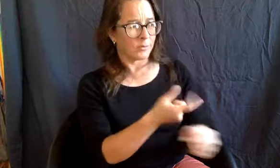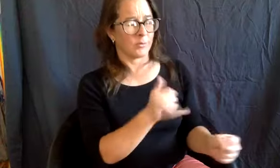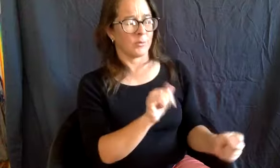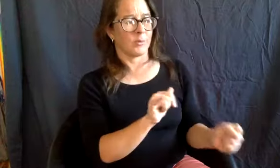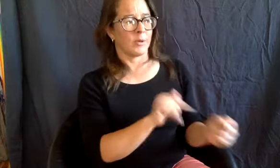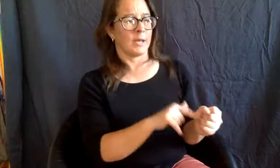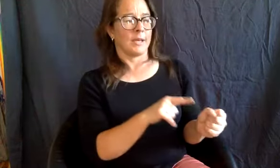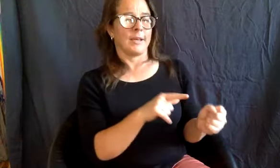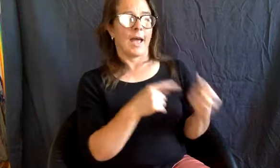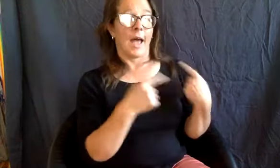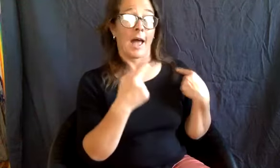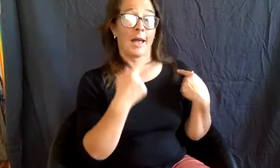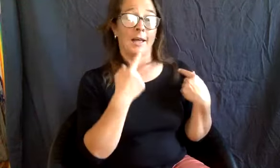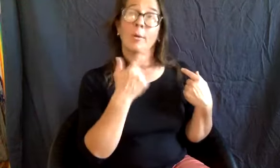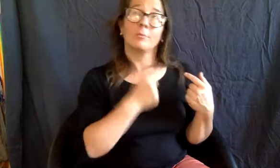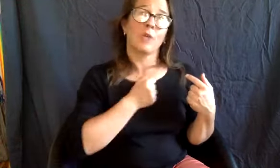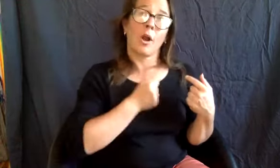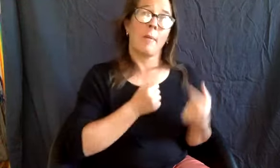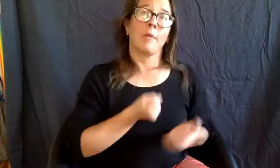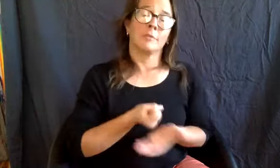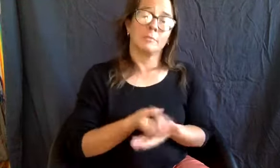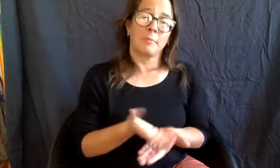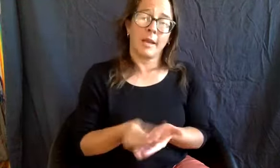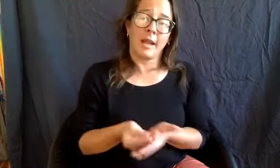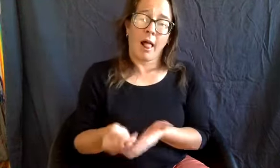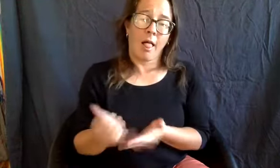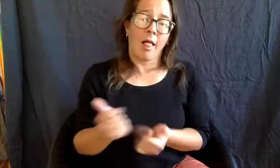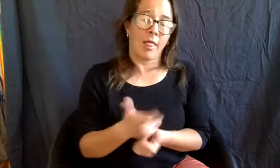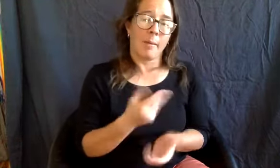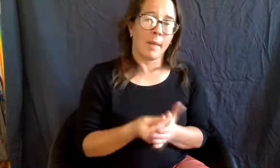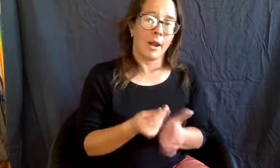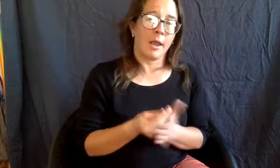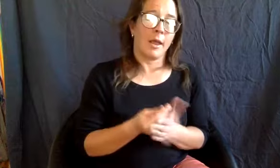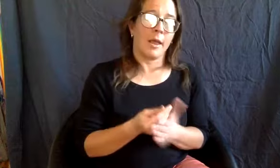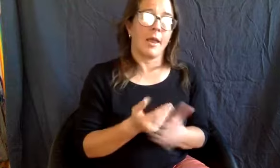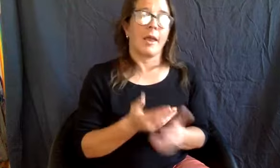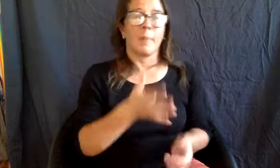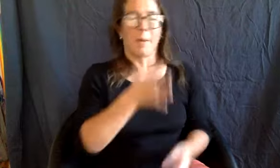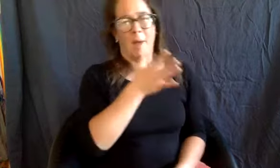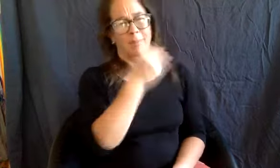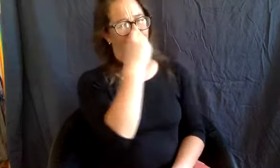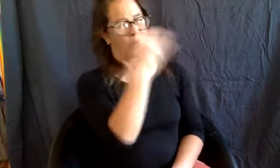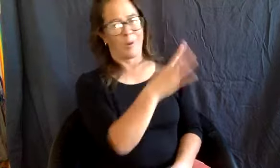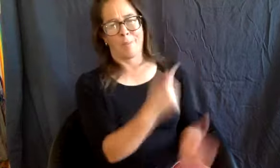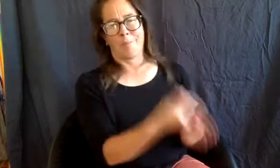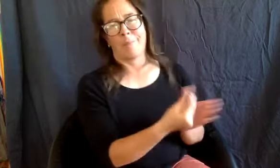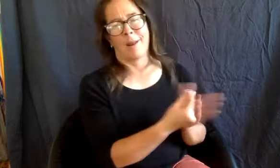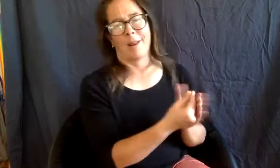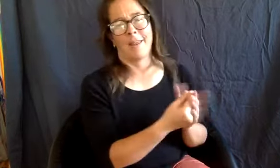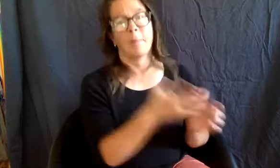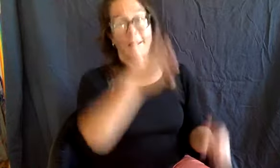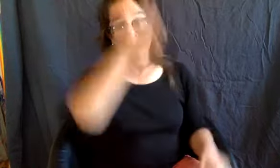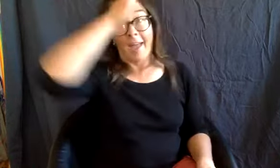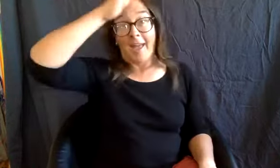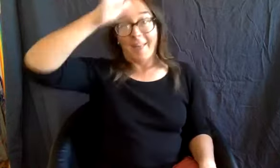that. But you and me were best friends. And when you turned 12, you disappeared. And now you're 36. Where the hell have you